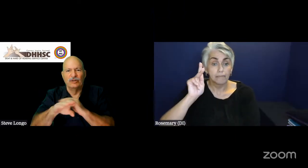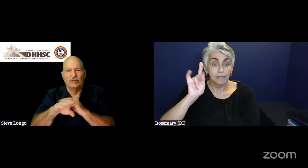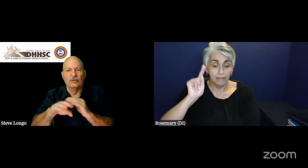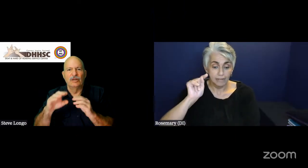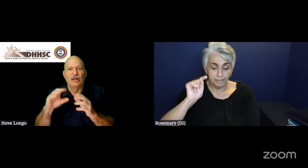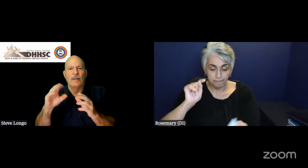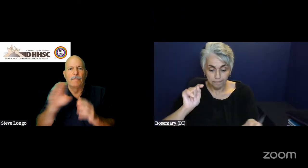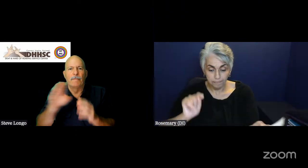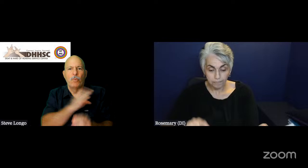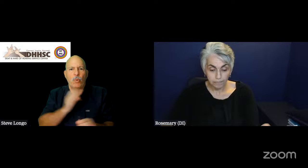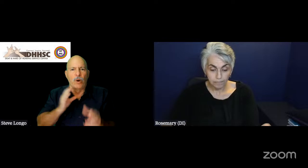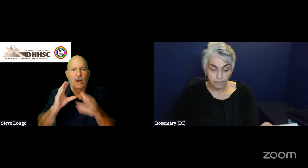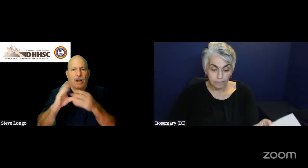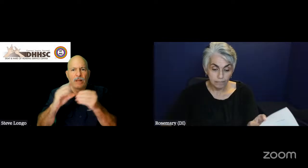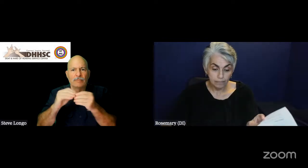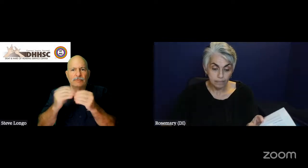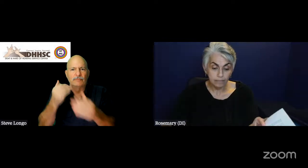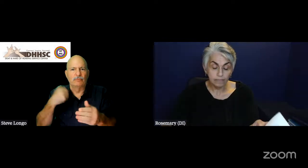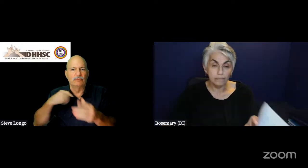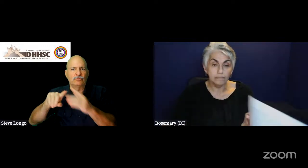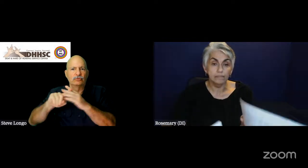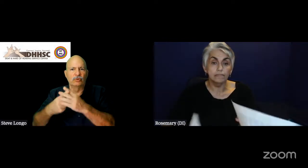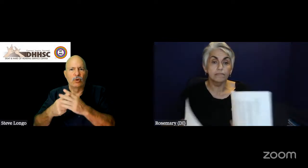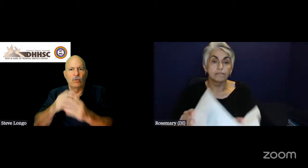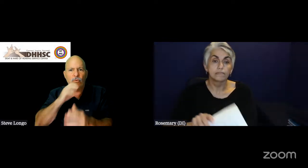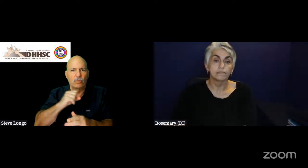And we're going to change interpreters now.